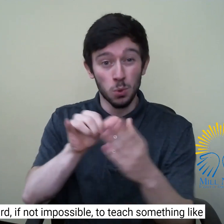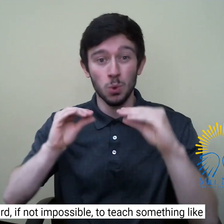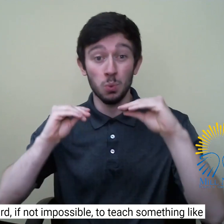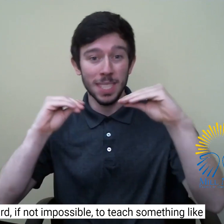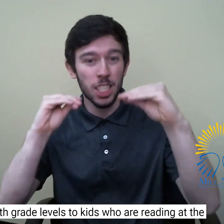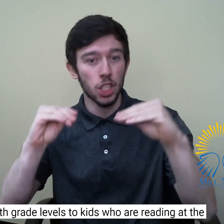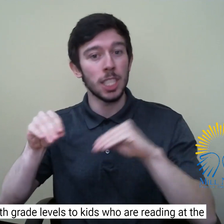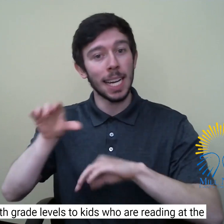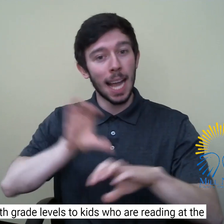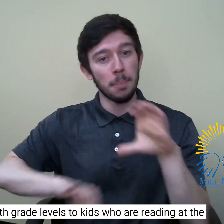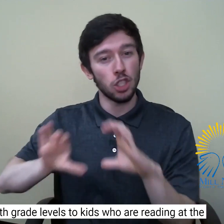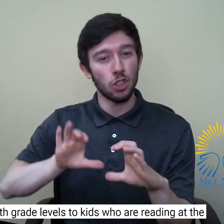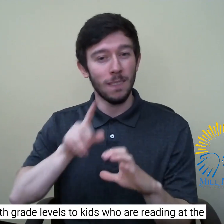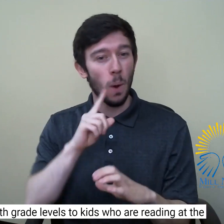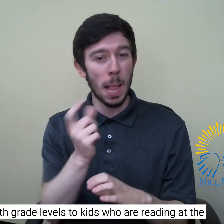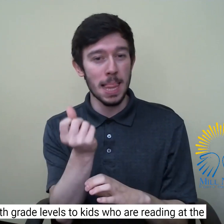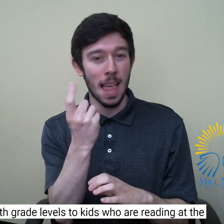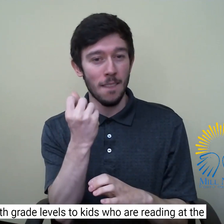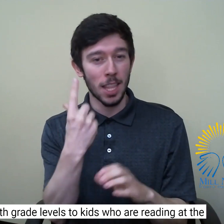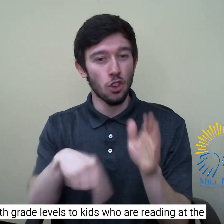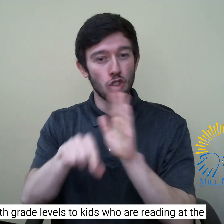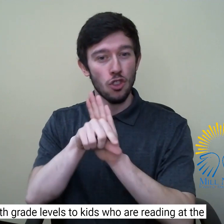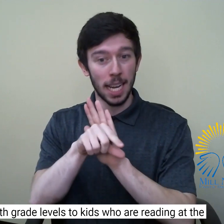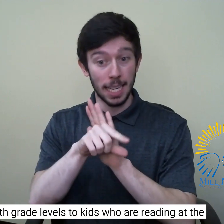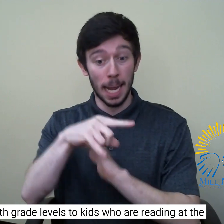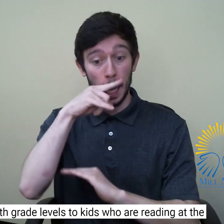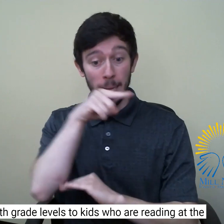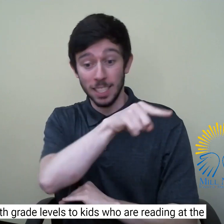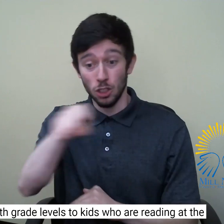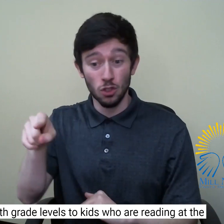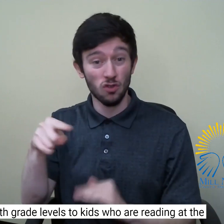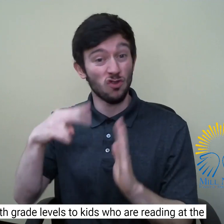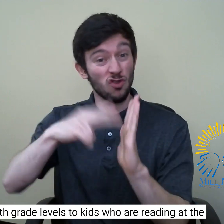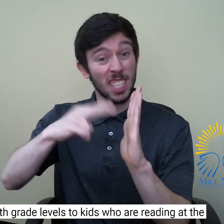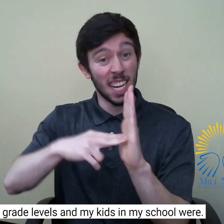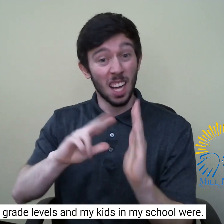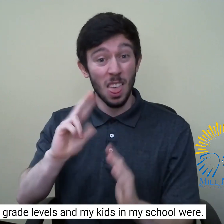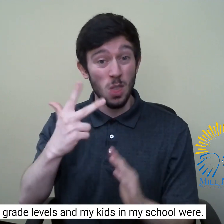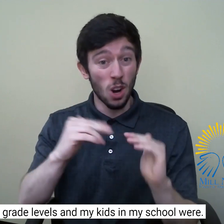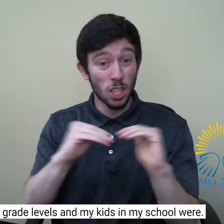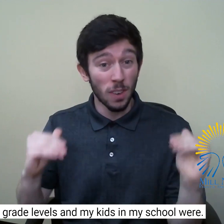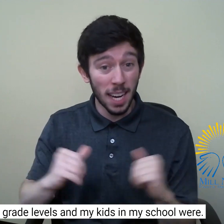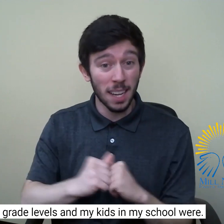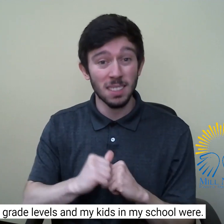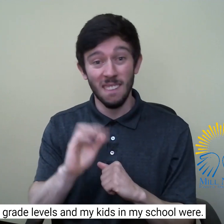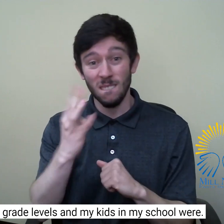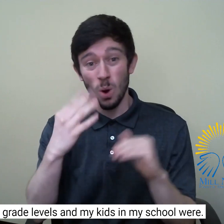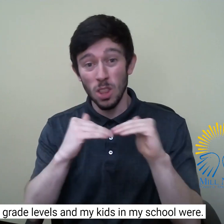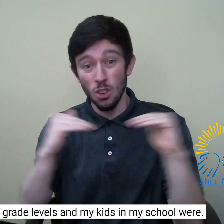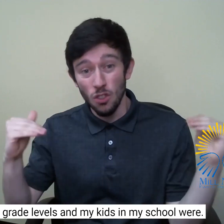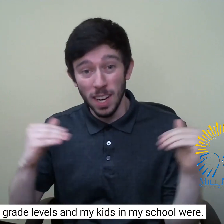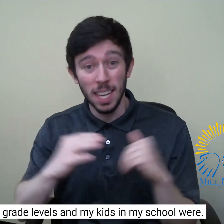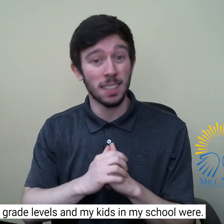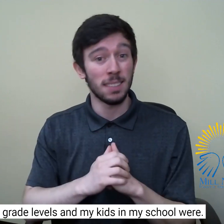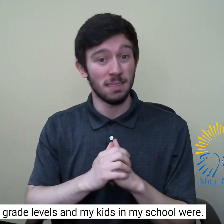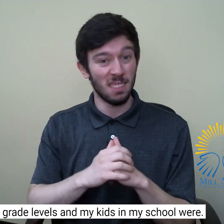like chemistry at 11th grade levels to kids who are reading at the 3rd and 4th grade levels. And my kids in my school